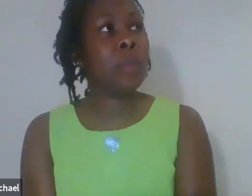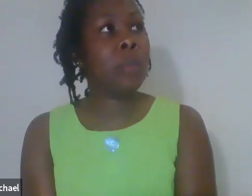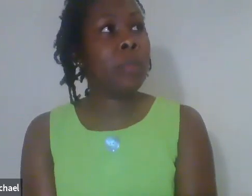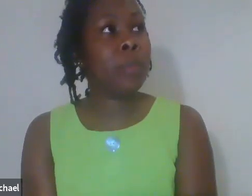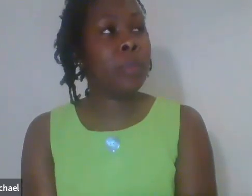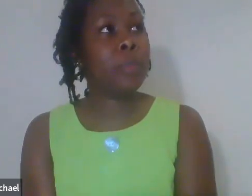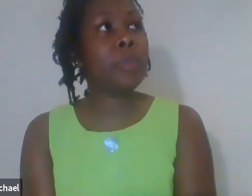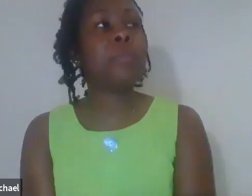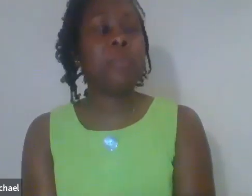for graduation.